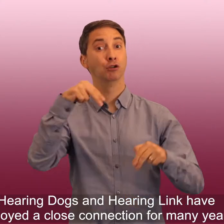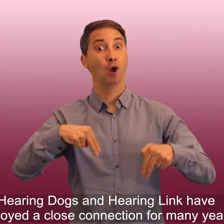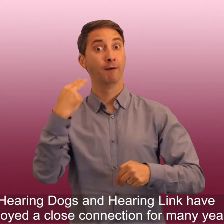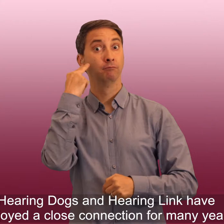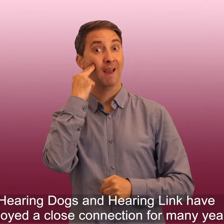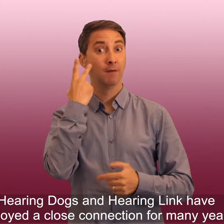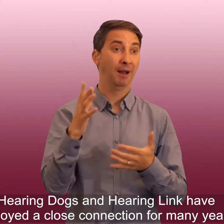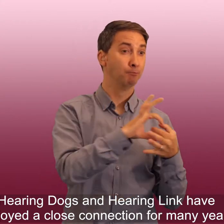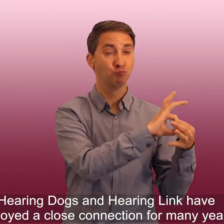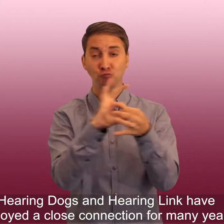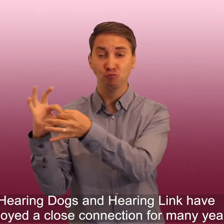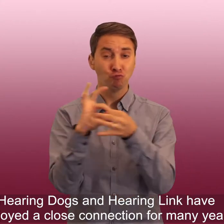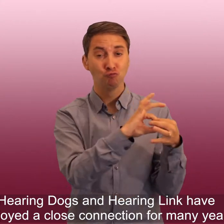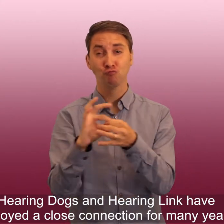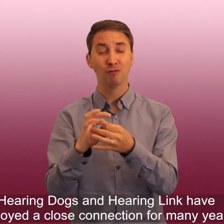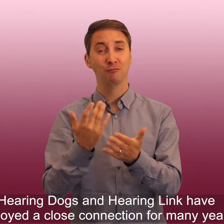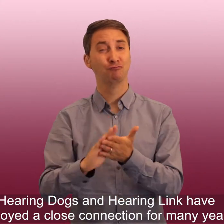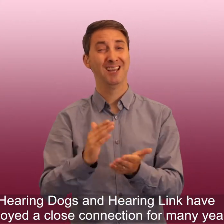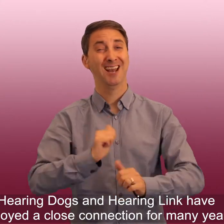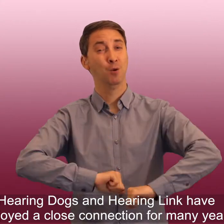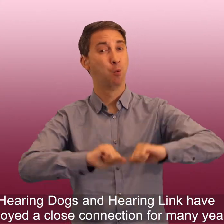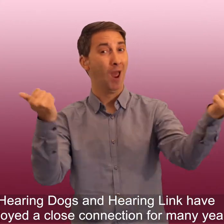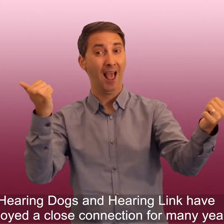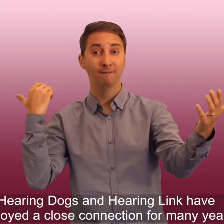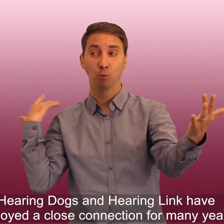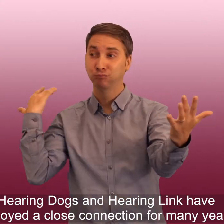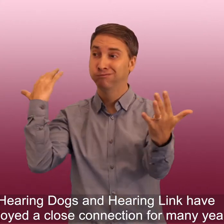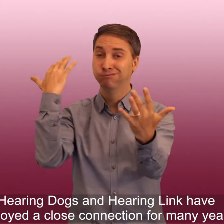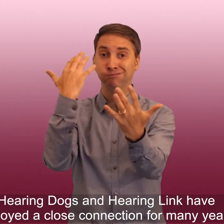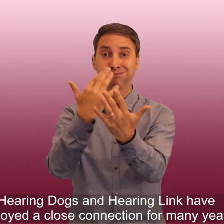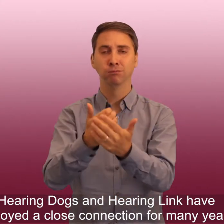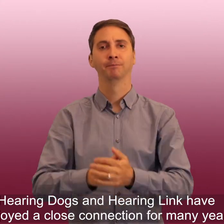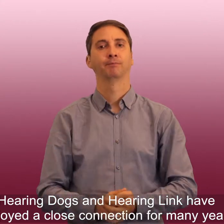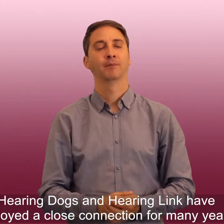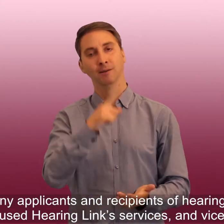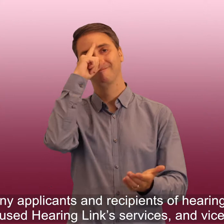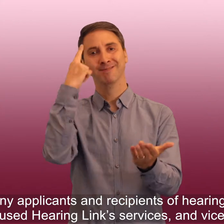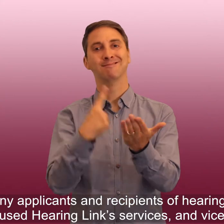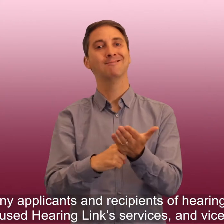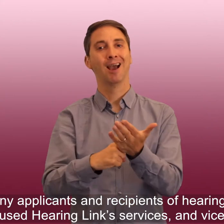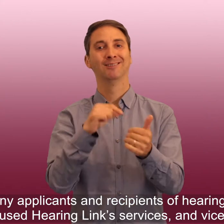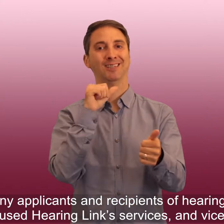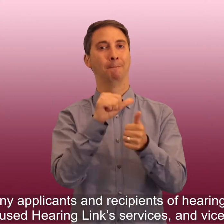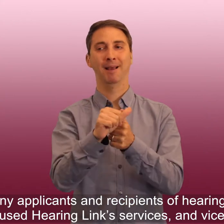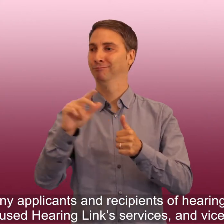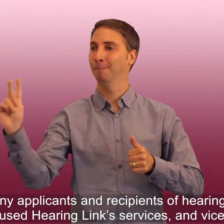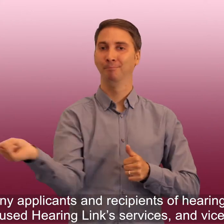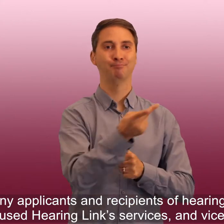Hearing Dogs and Hearing Link have enjoyed a close connection for many years, with many applicants and recipients of Hearing Dogs